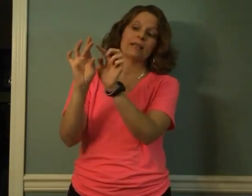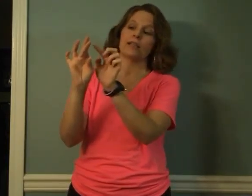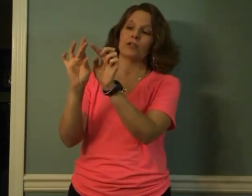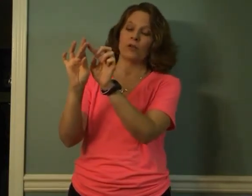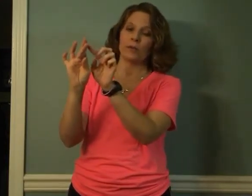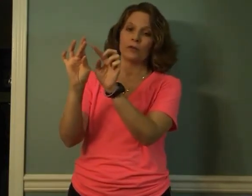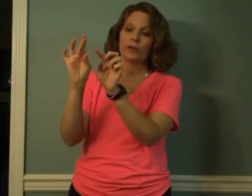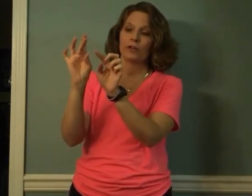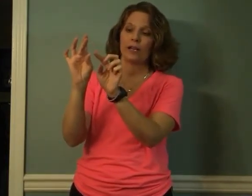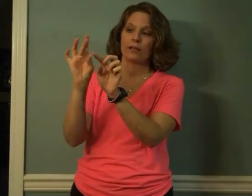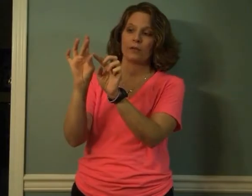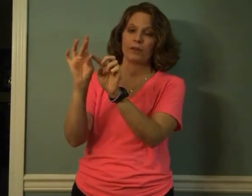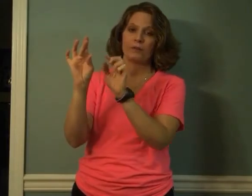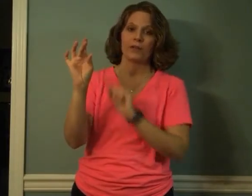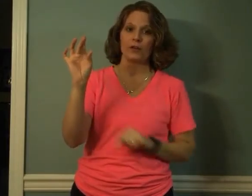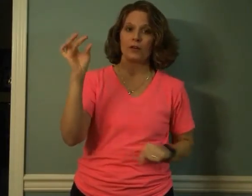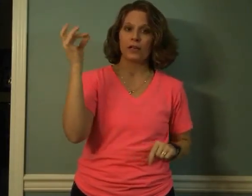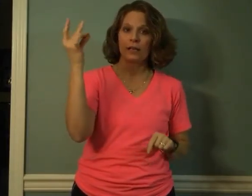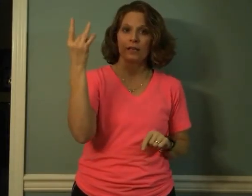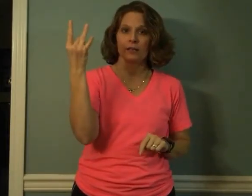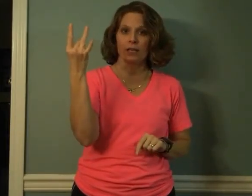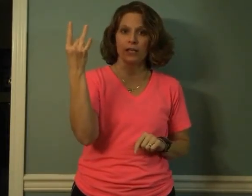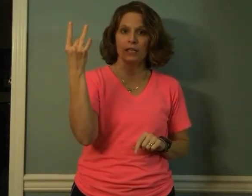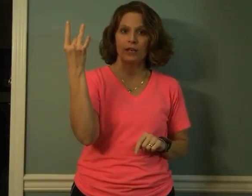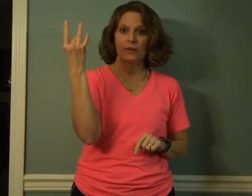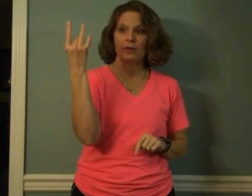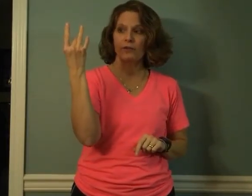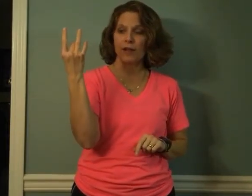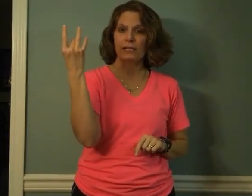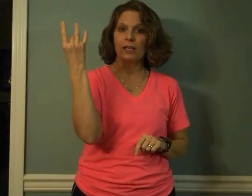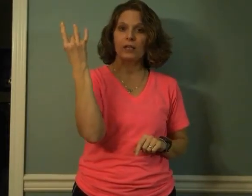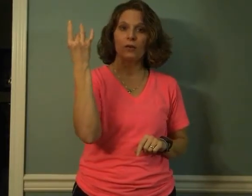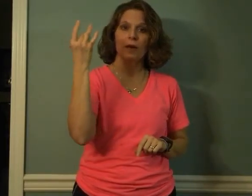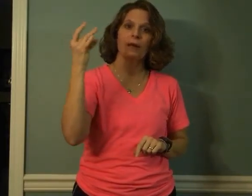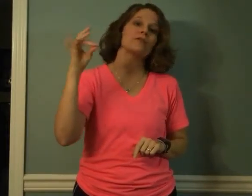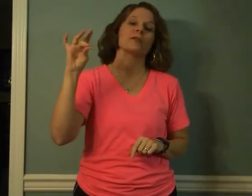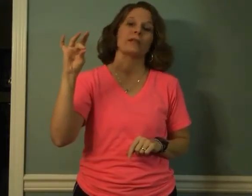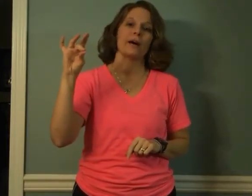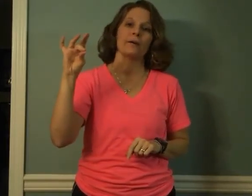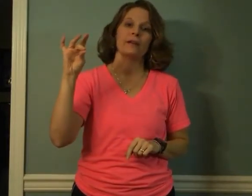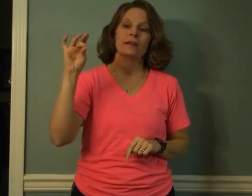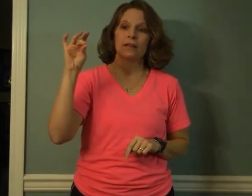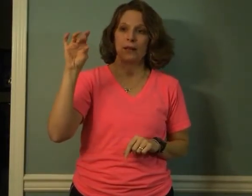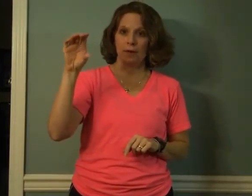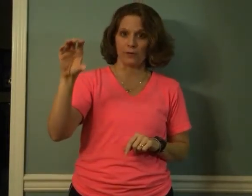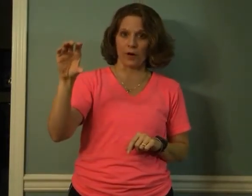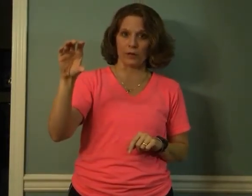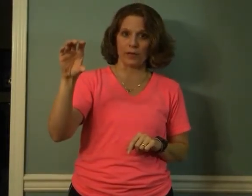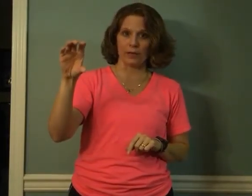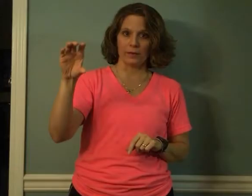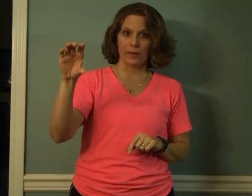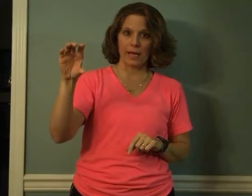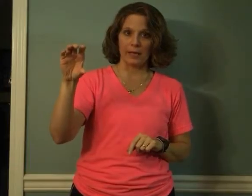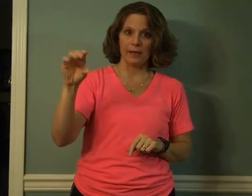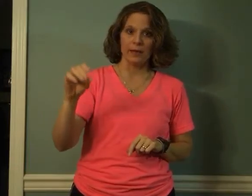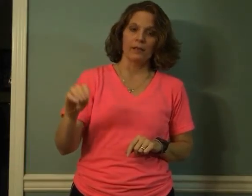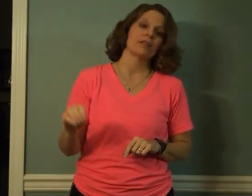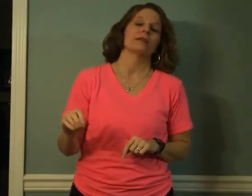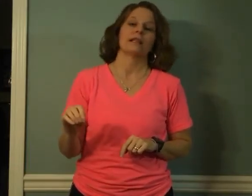is your middle finger and your thumb finger touching each other, facing you, and then flipped out, and then for 100. Okay? So it's going